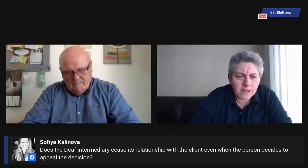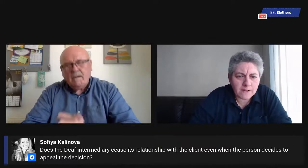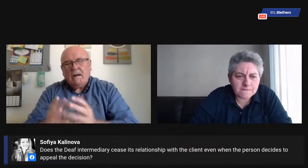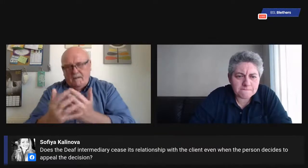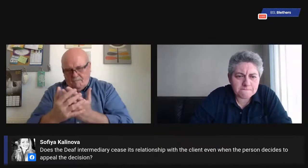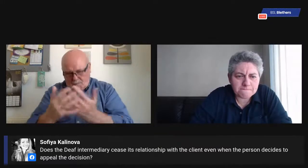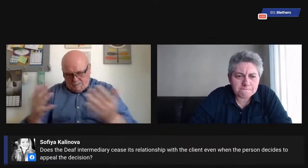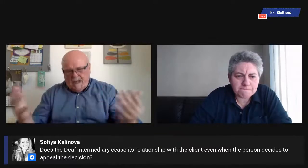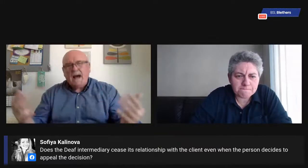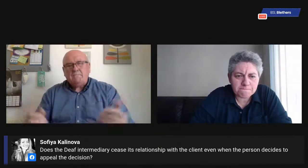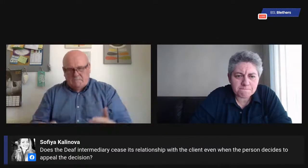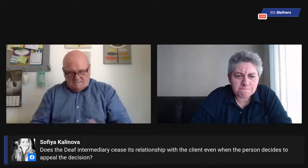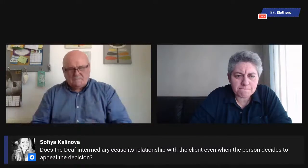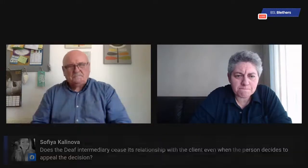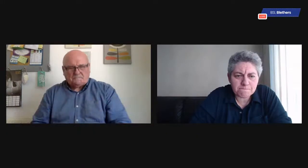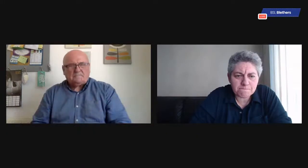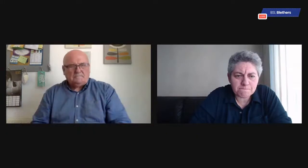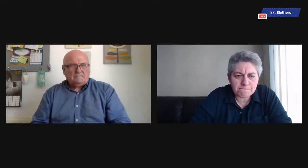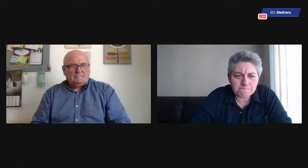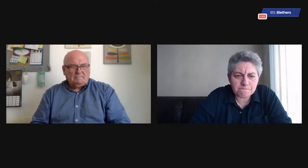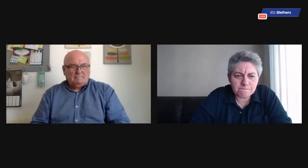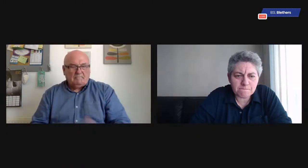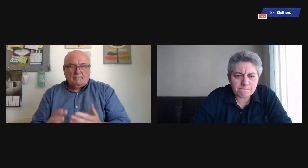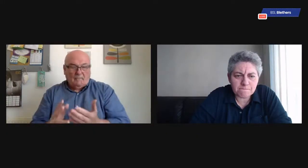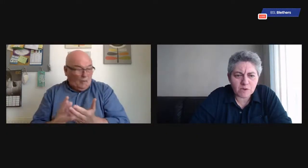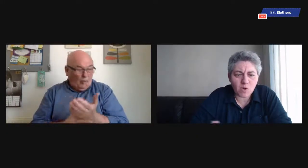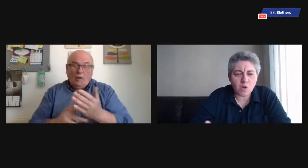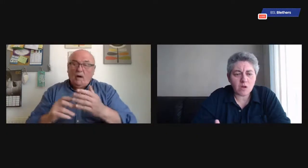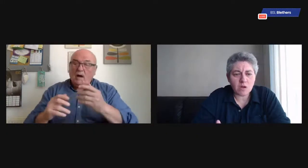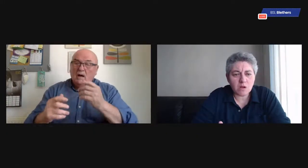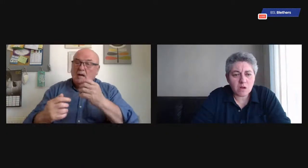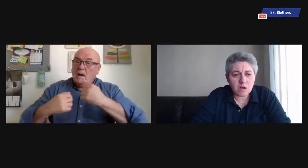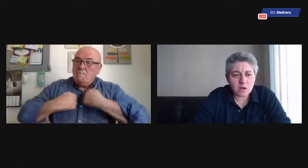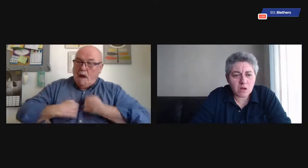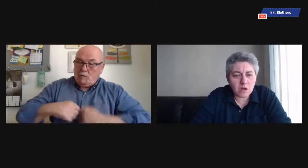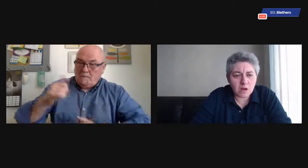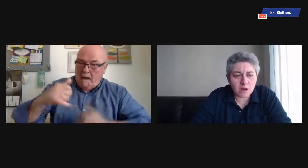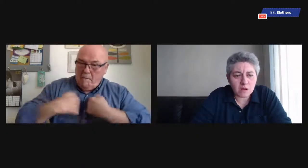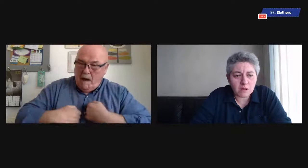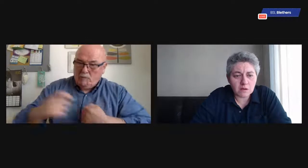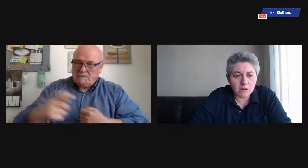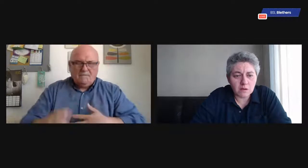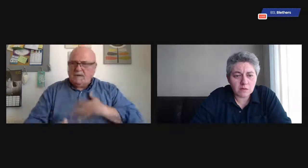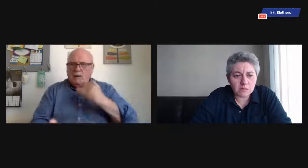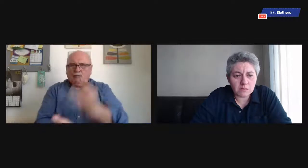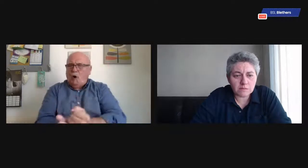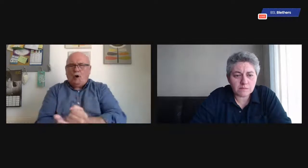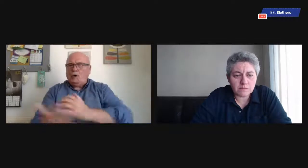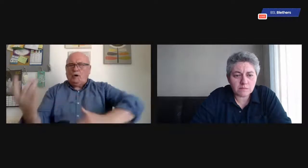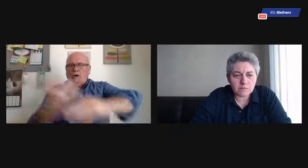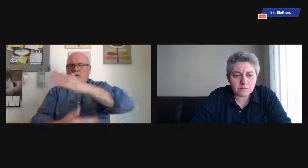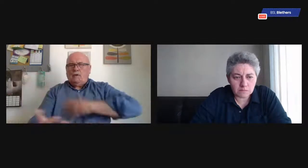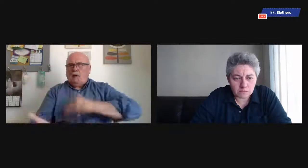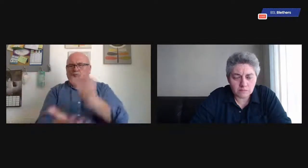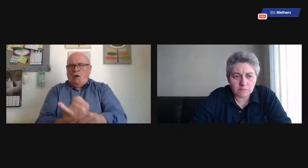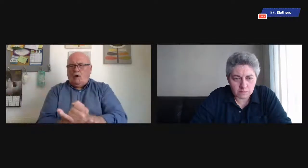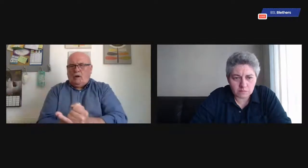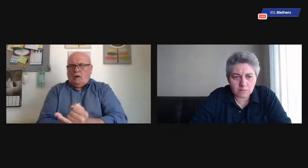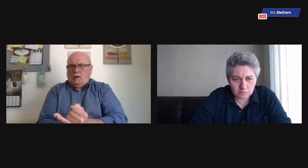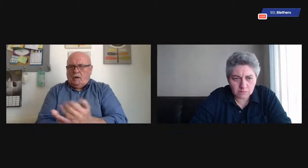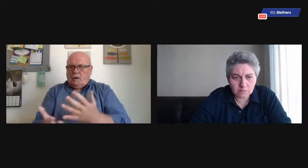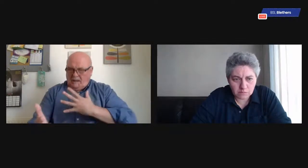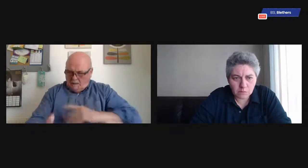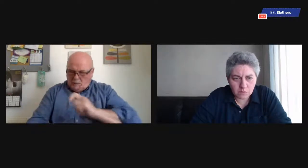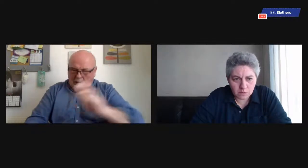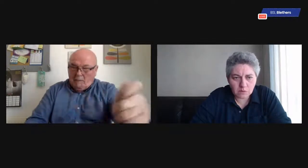appeal. So, yeah, that happens many, many times. And it's the barrister who will